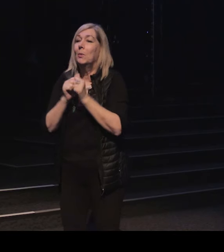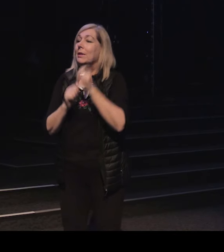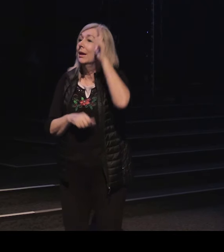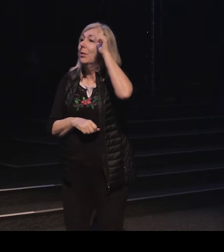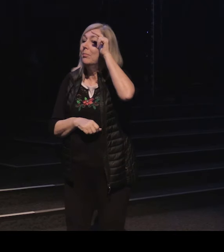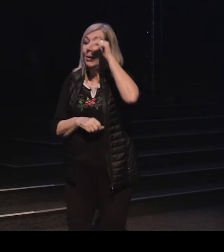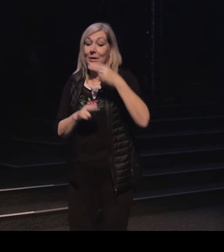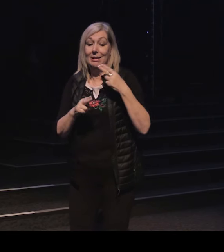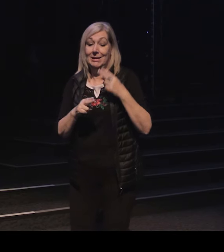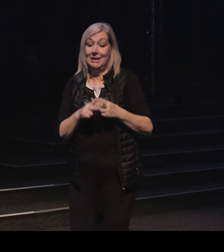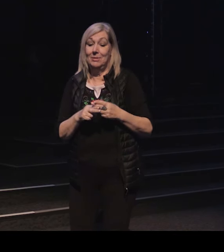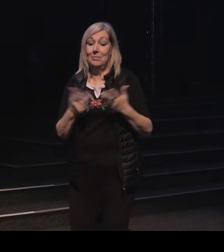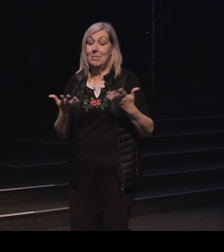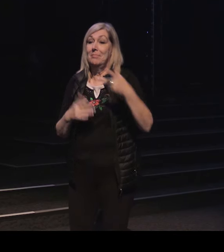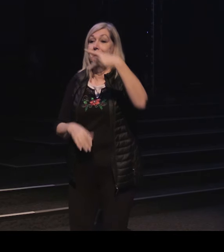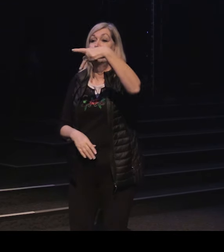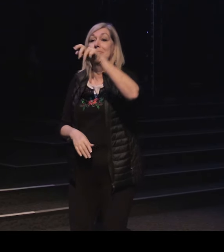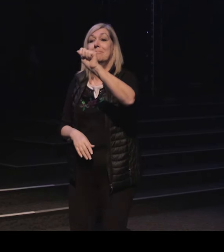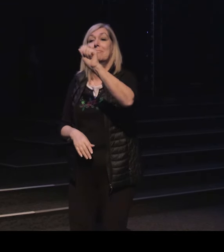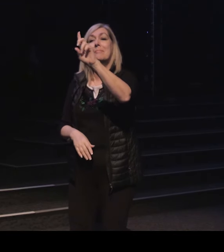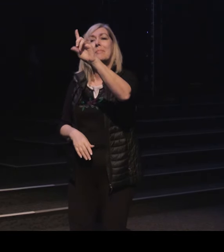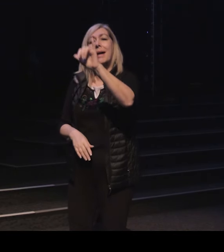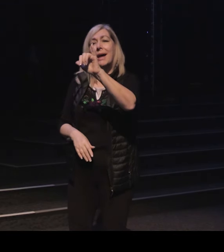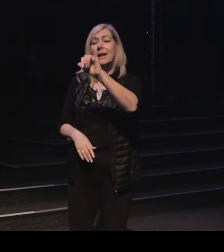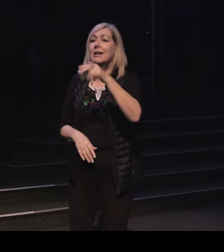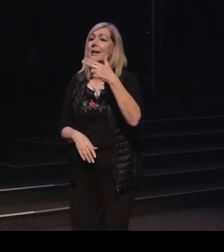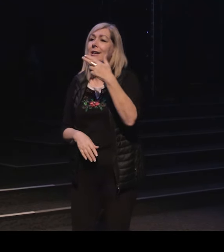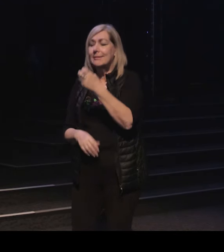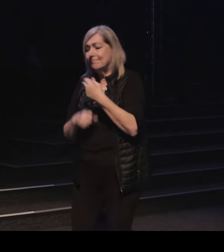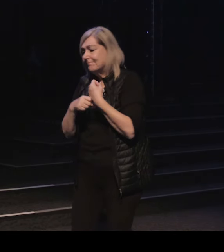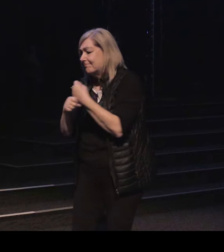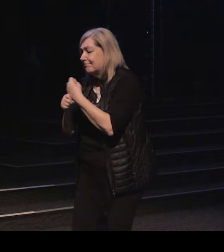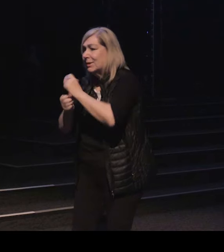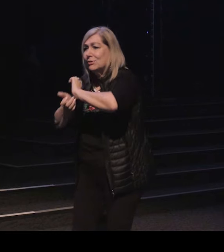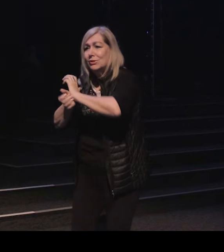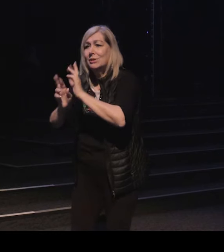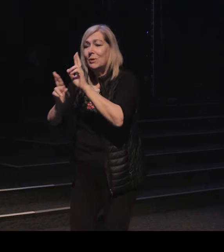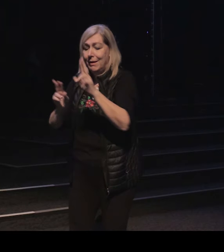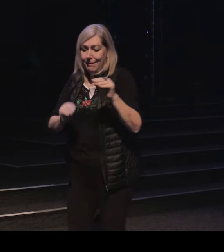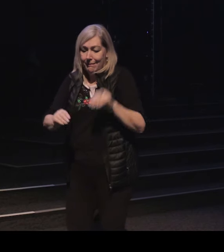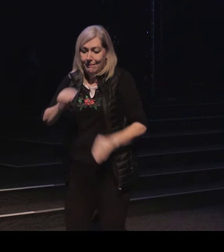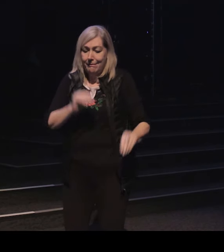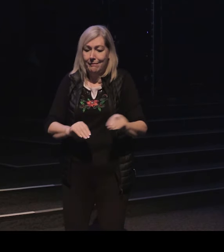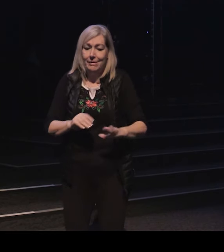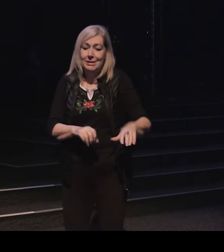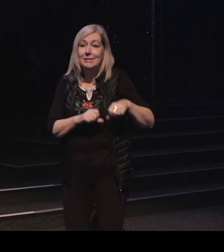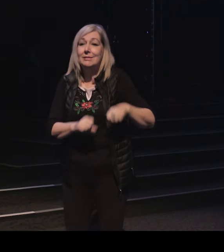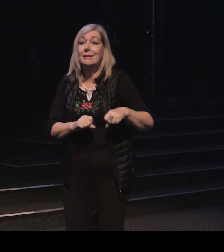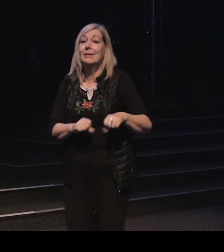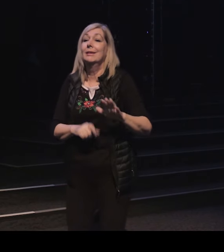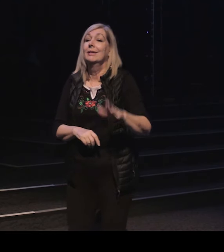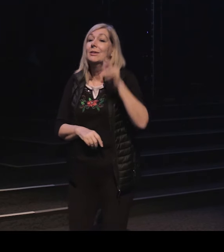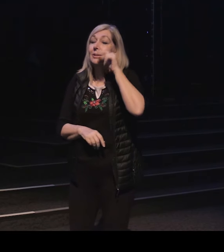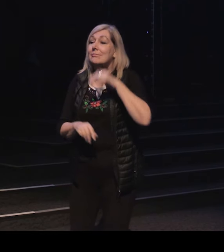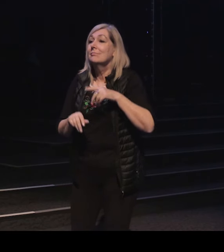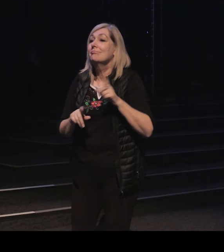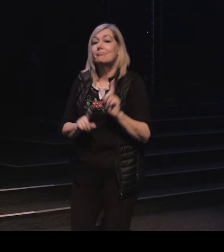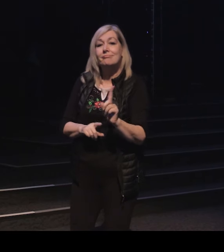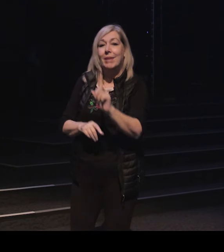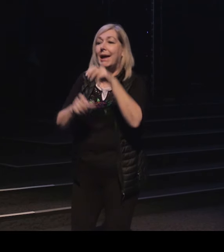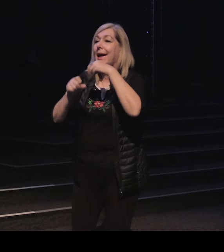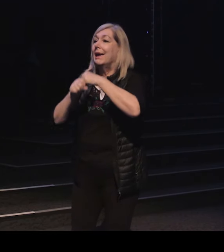named Patty. After making his cheese, he would load his wagon and he and Patty would drive down the streets of Chicago